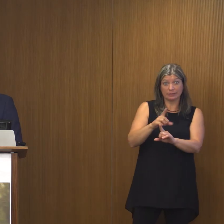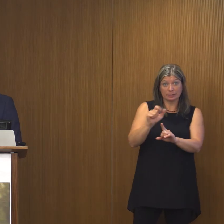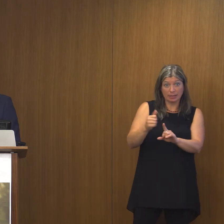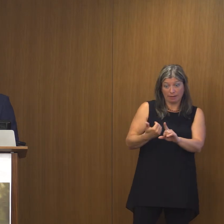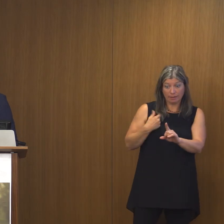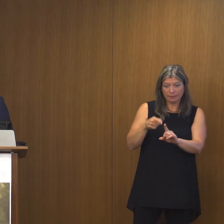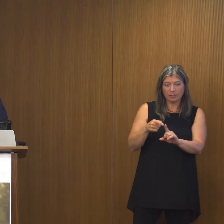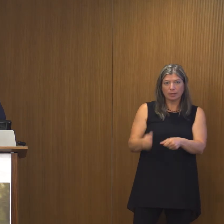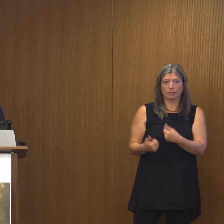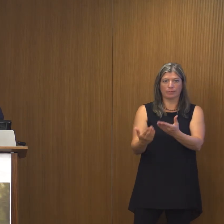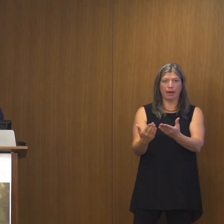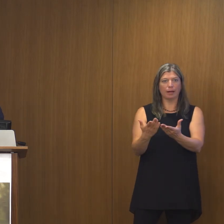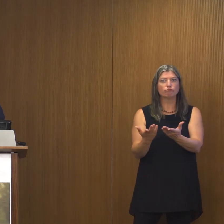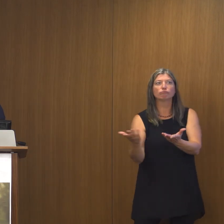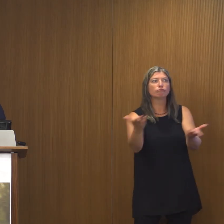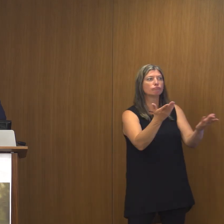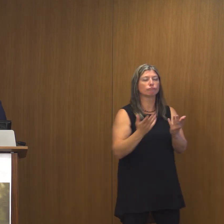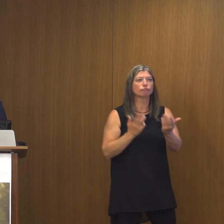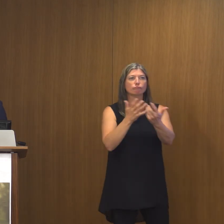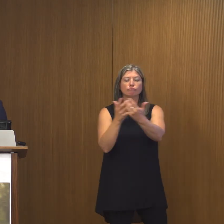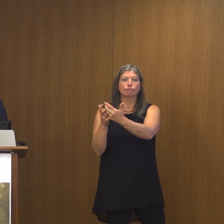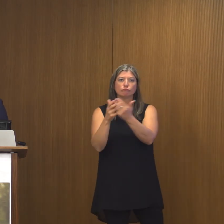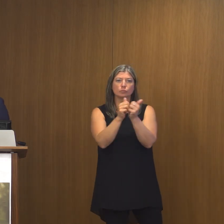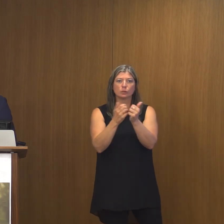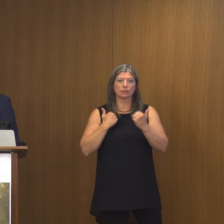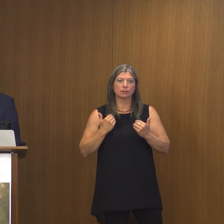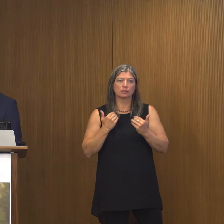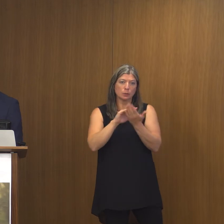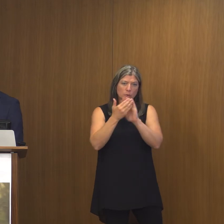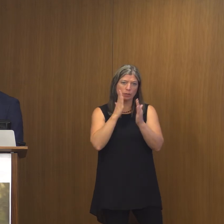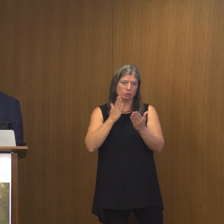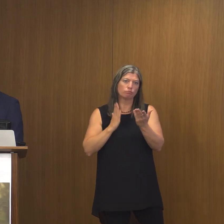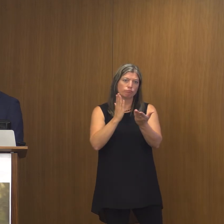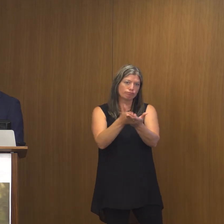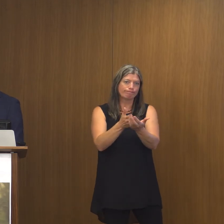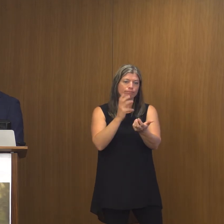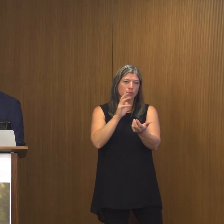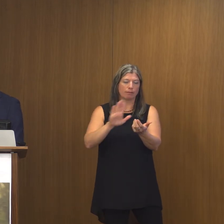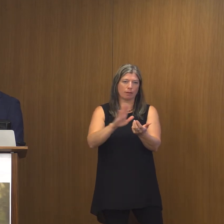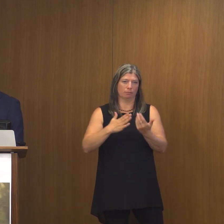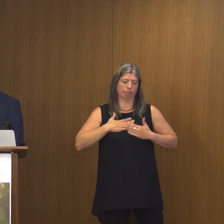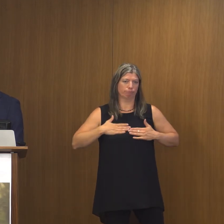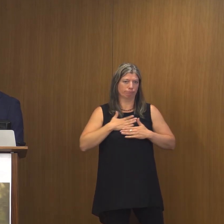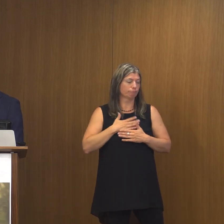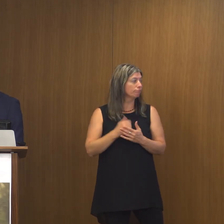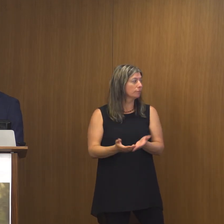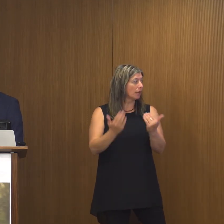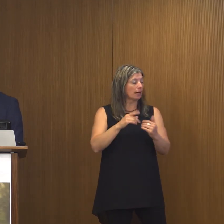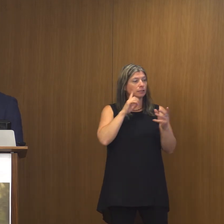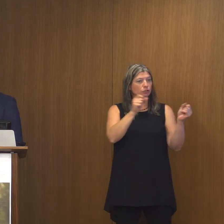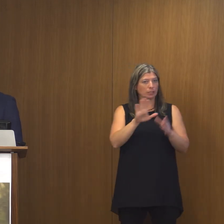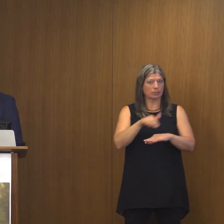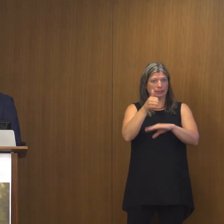lastly, training physical education and community leisure providers on strategies to better address specific needs.